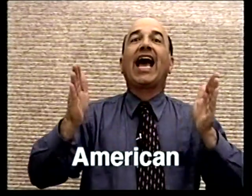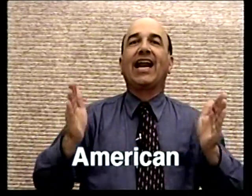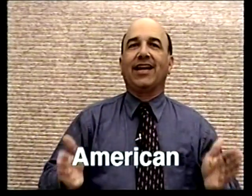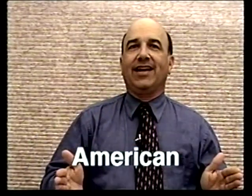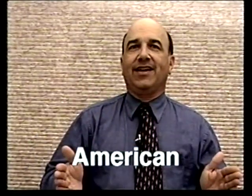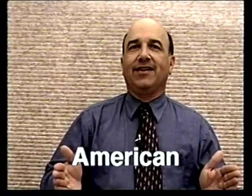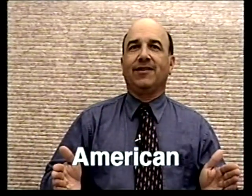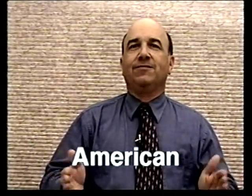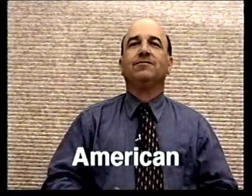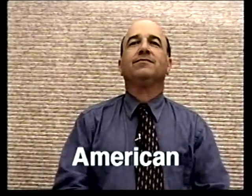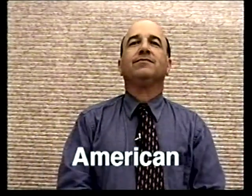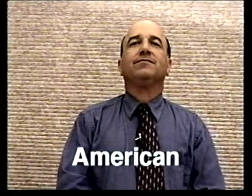American.